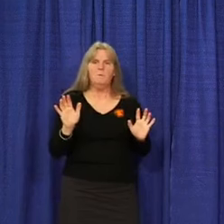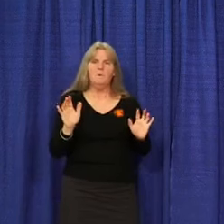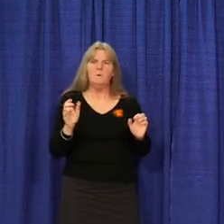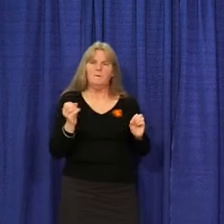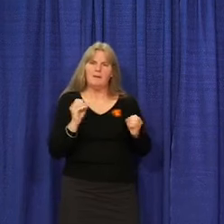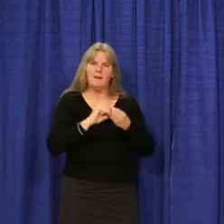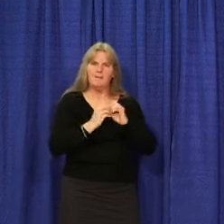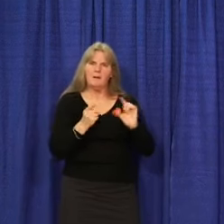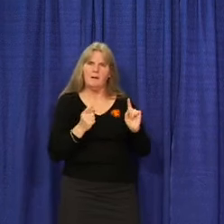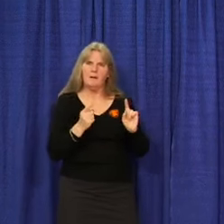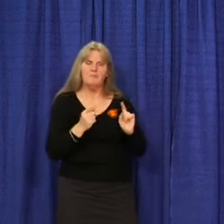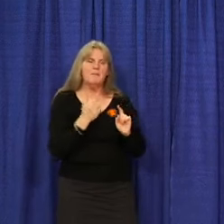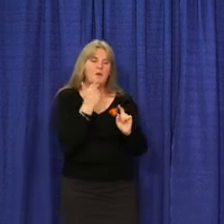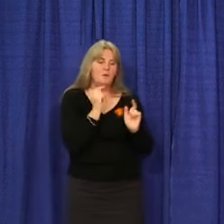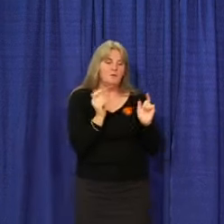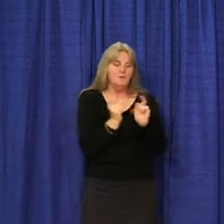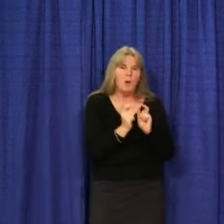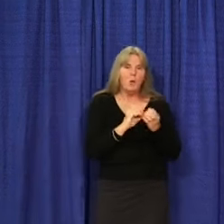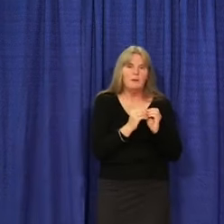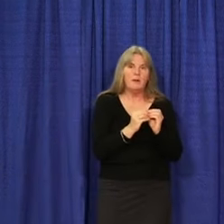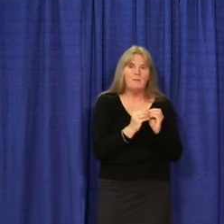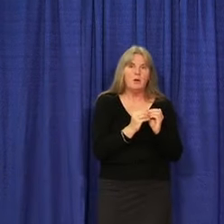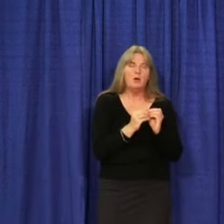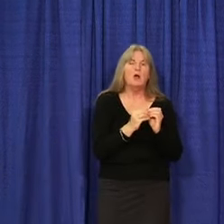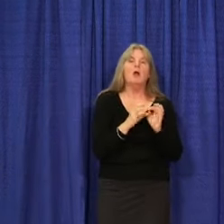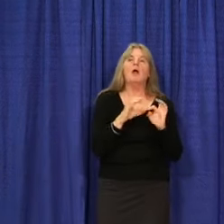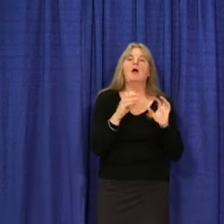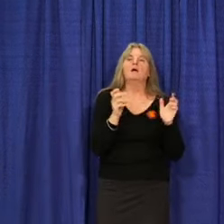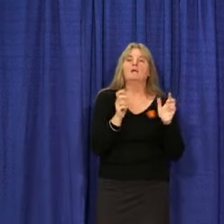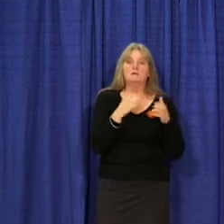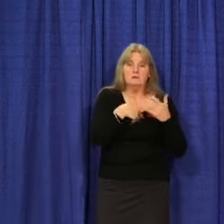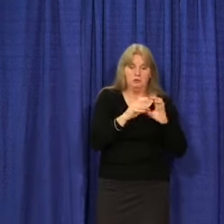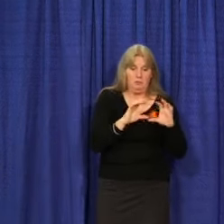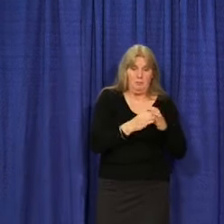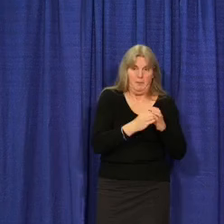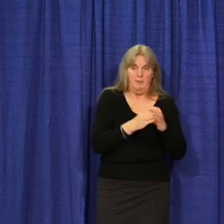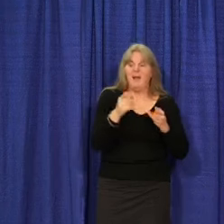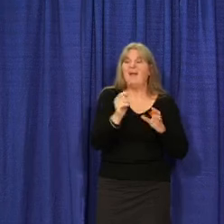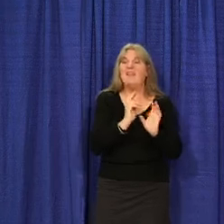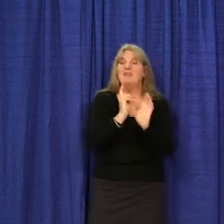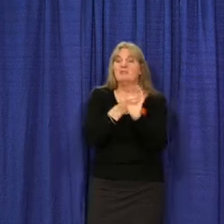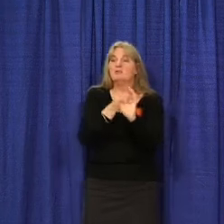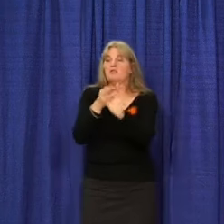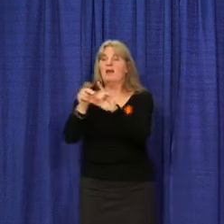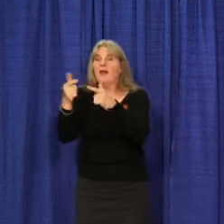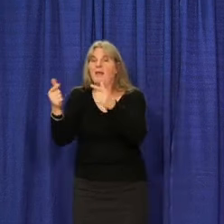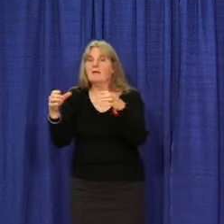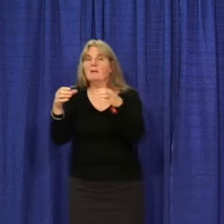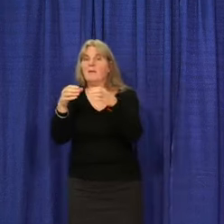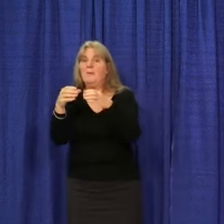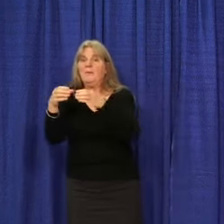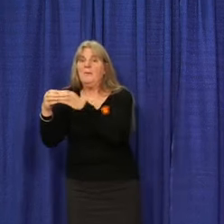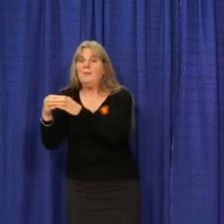be a smaller household bubble so that your overall contacts are again kept to a reasonable and small number.